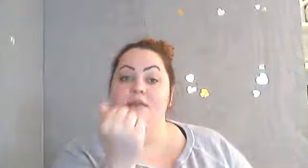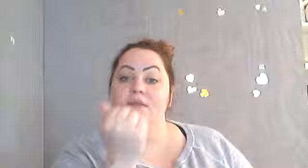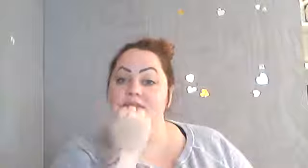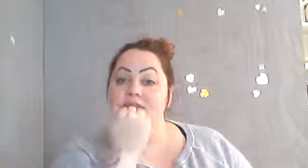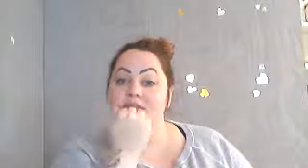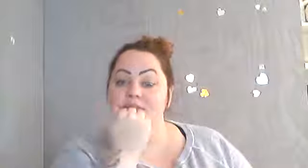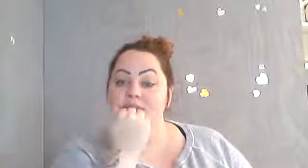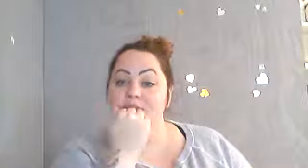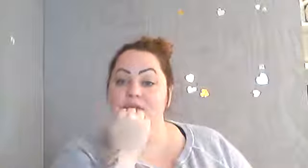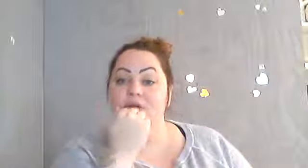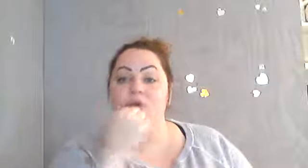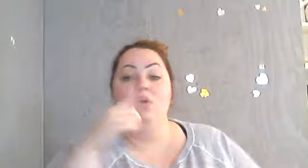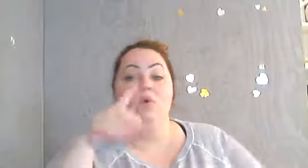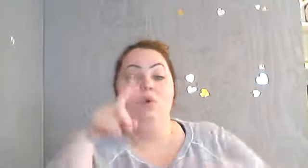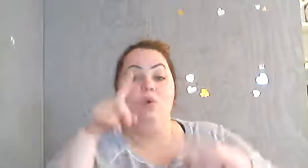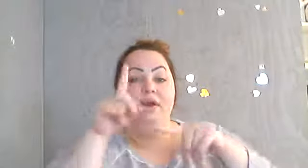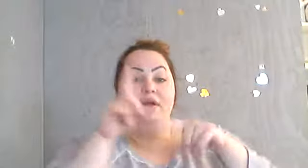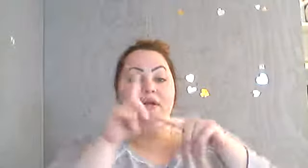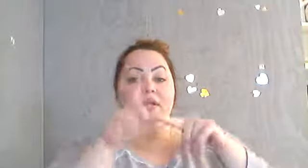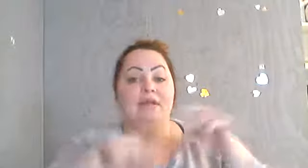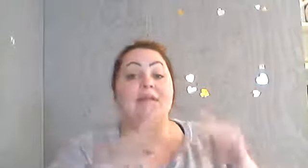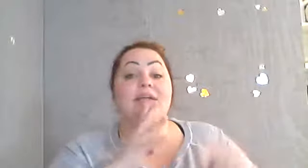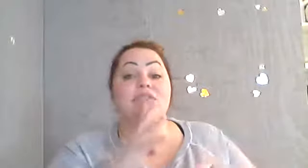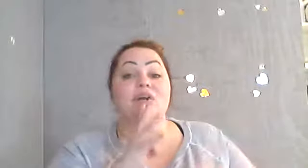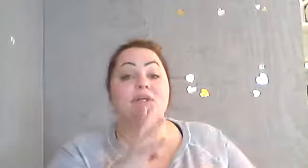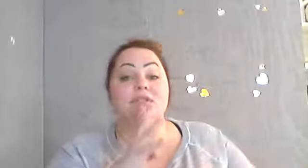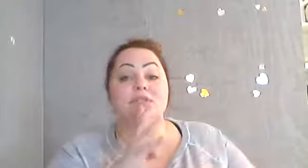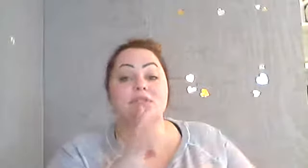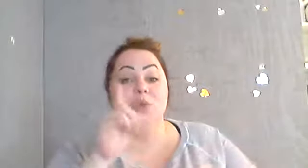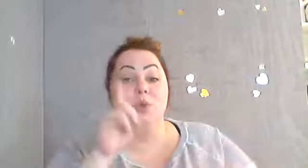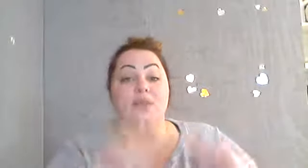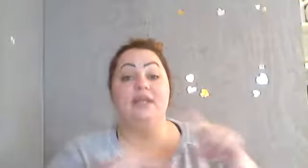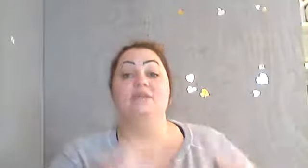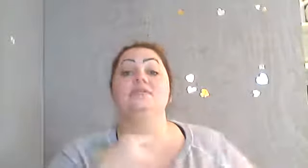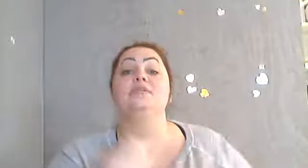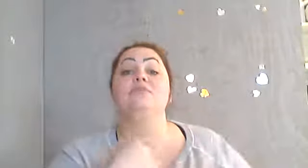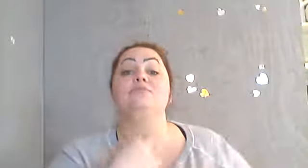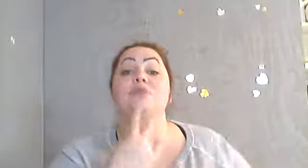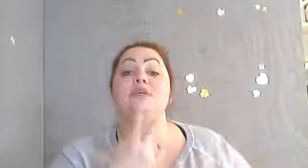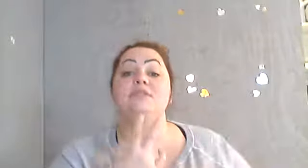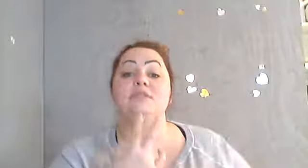It doesn't speak, or can't talk, or can't voice.